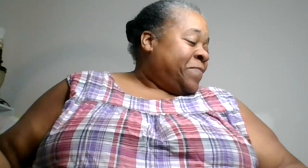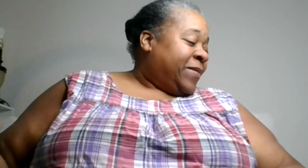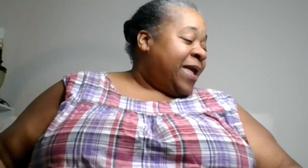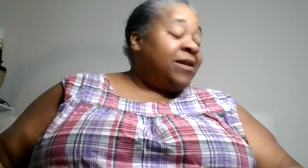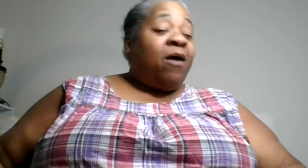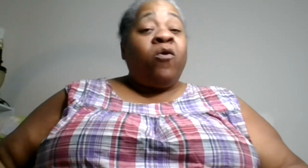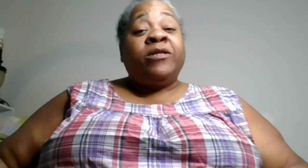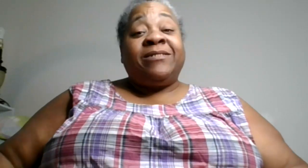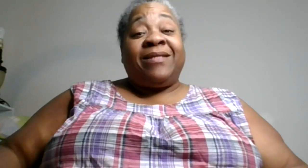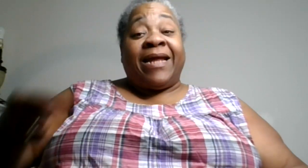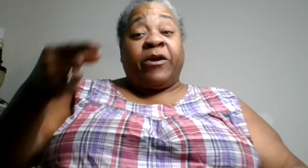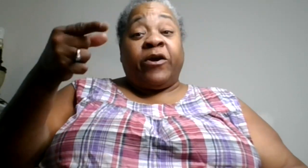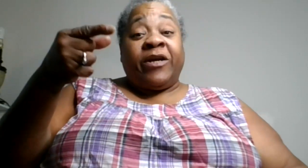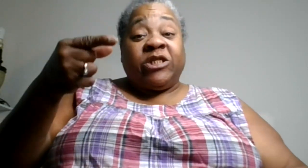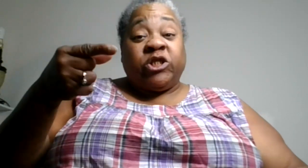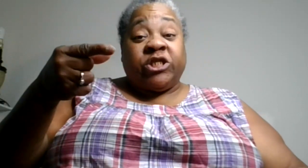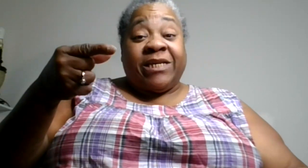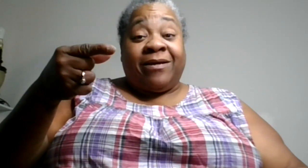Okay, now on to the letter G.